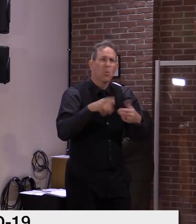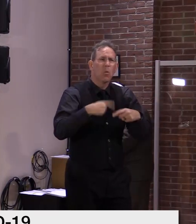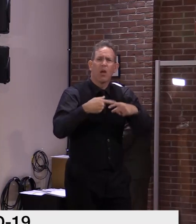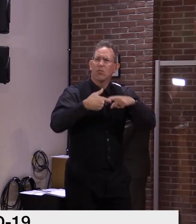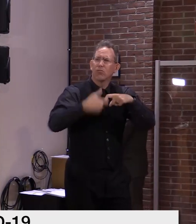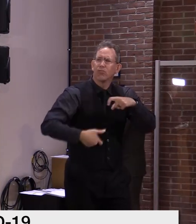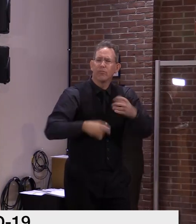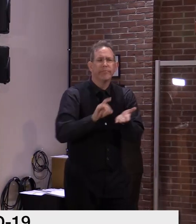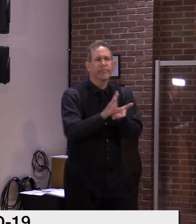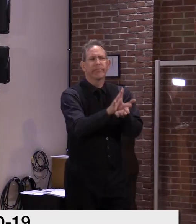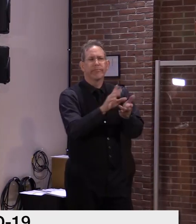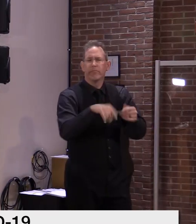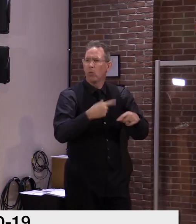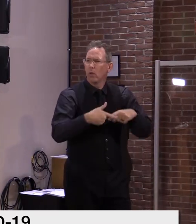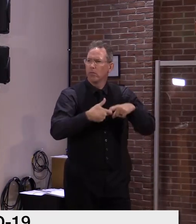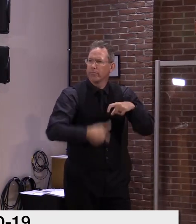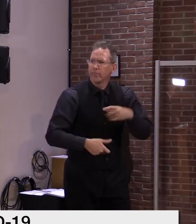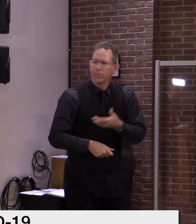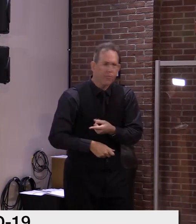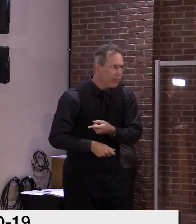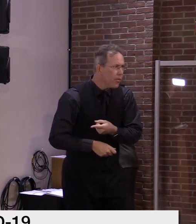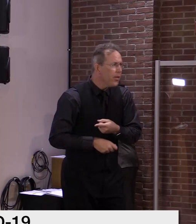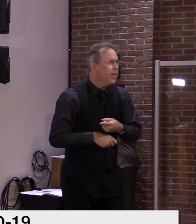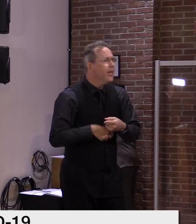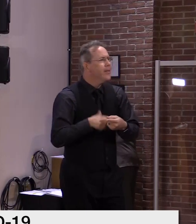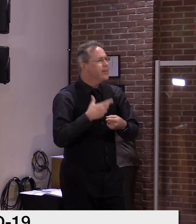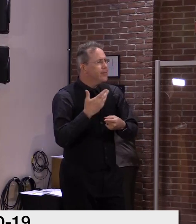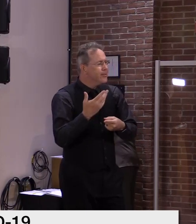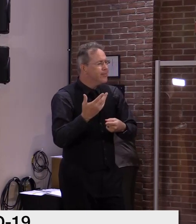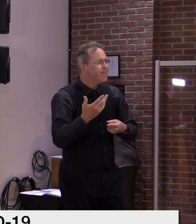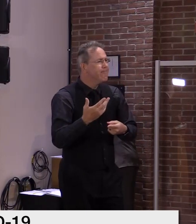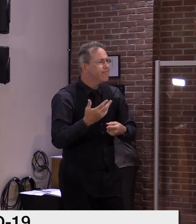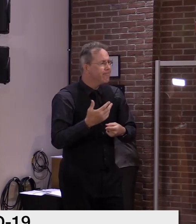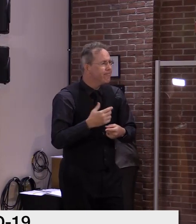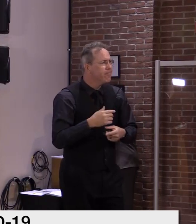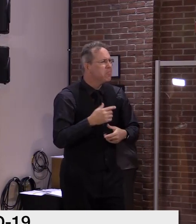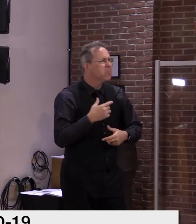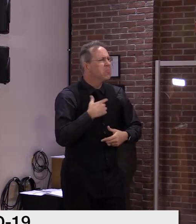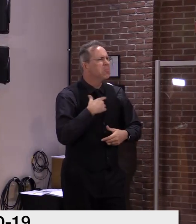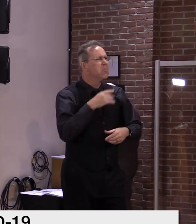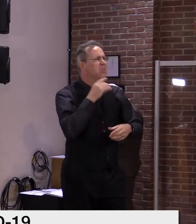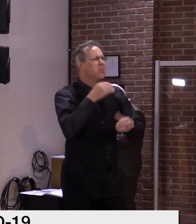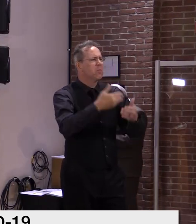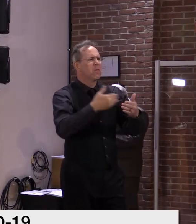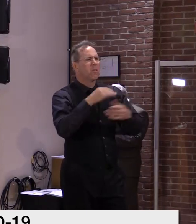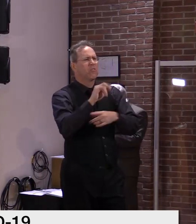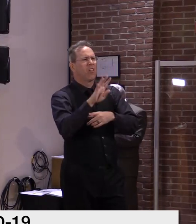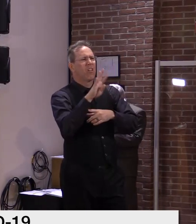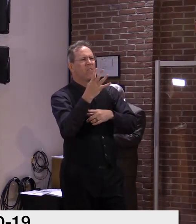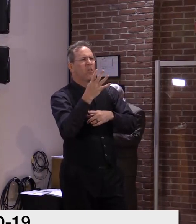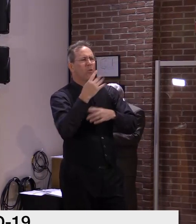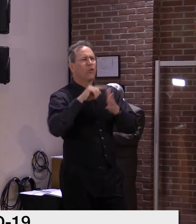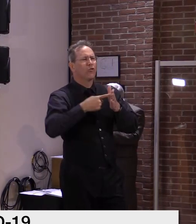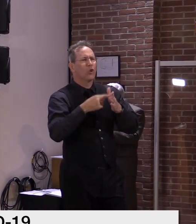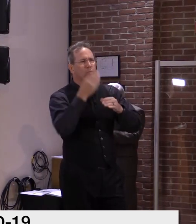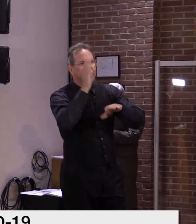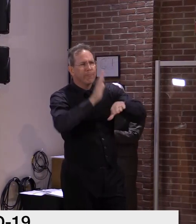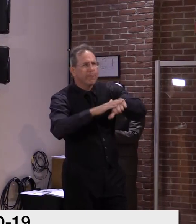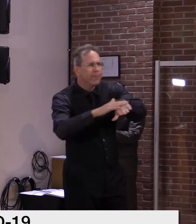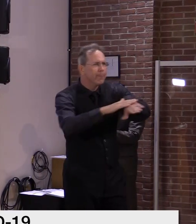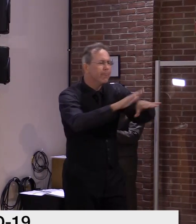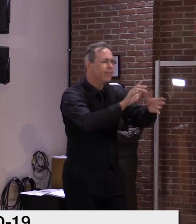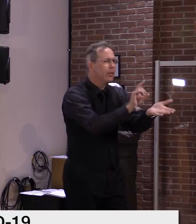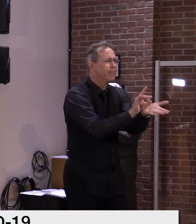than the 4th of July. We hope to lift many of those, if not discontinue the emergency order altogether, but if